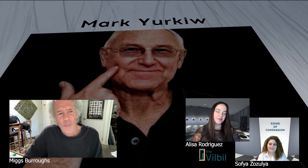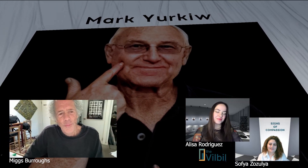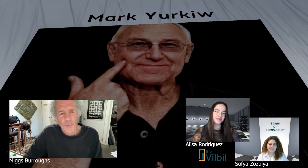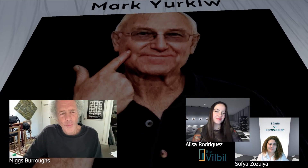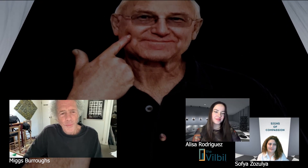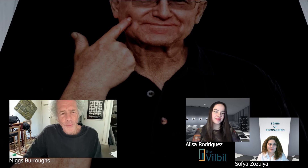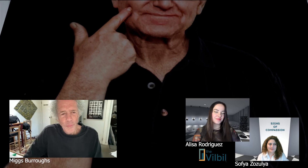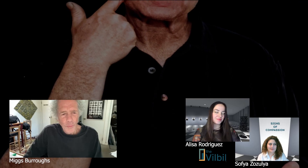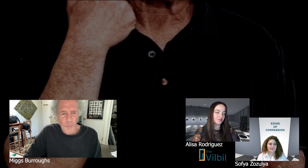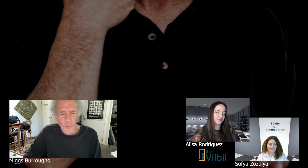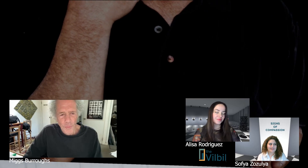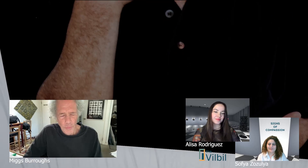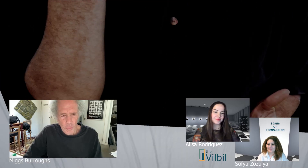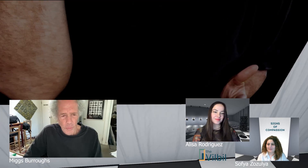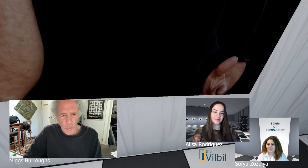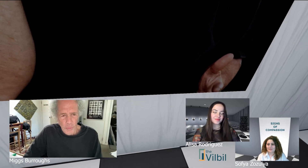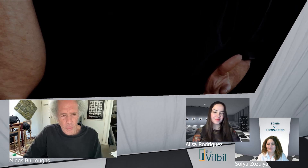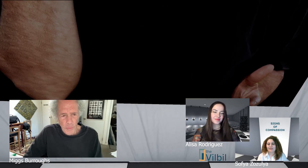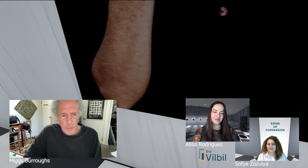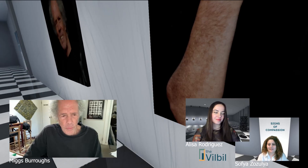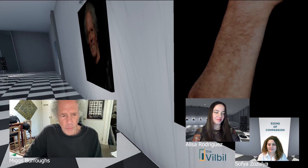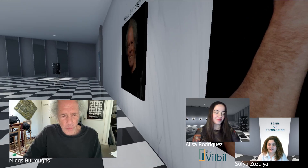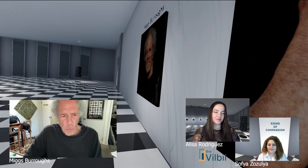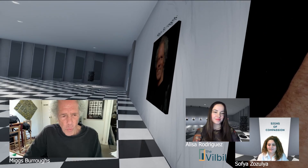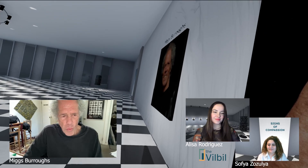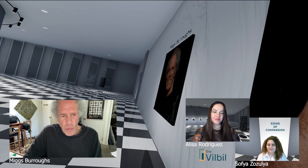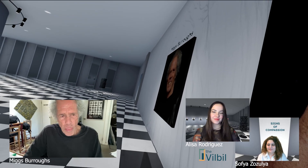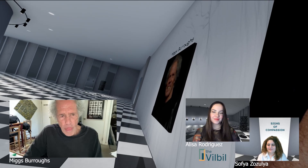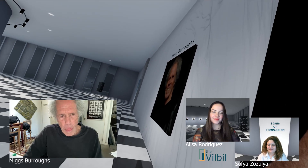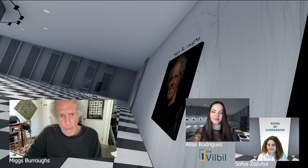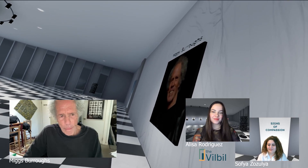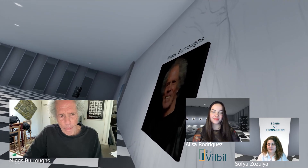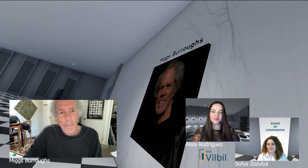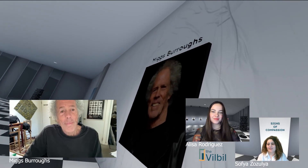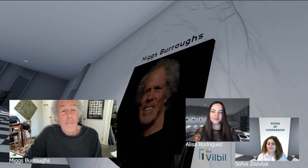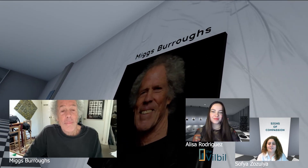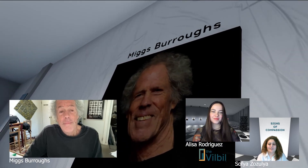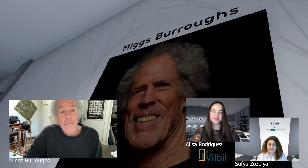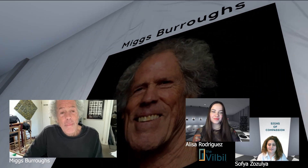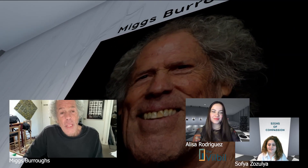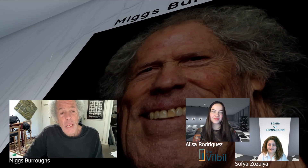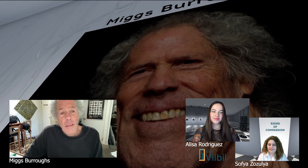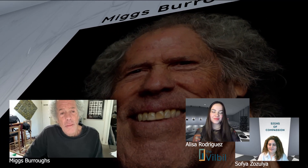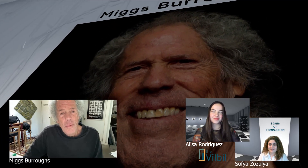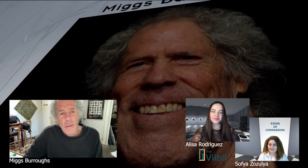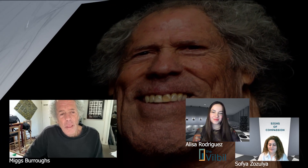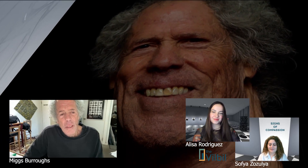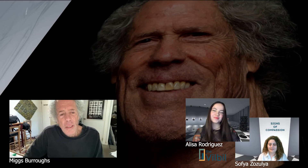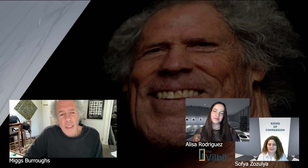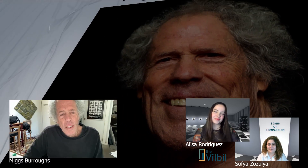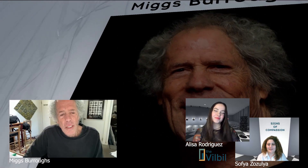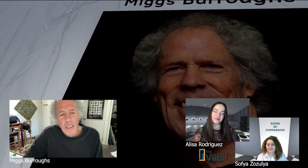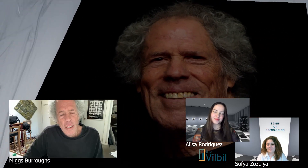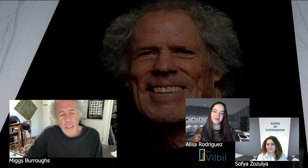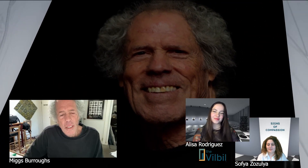the whole story is like very inspiring. It's very touching. I actually really like your